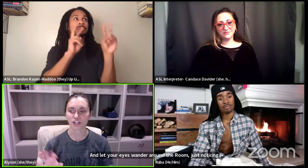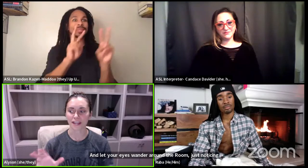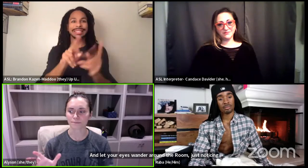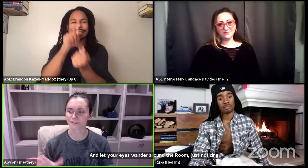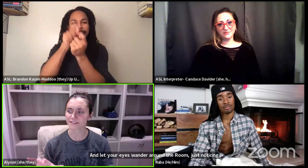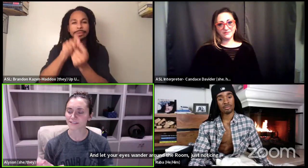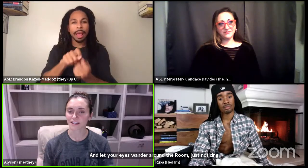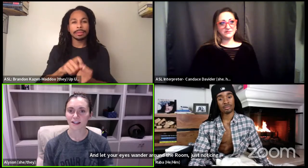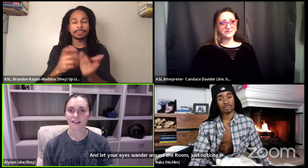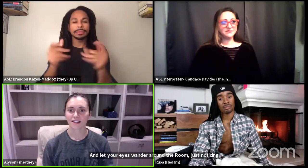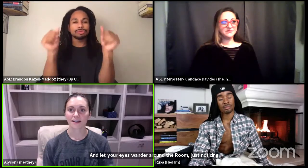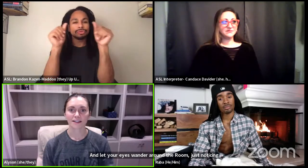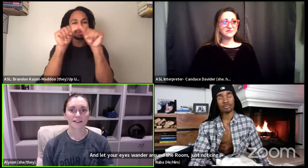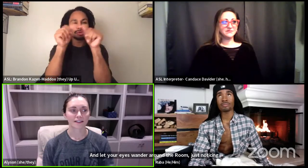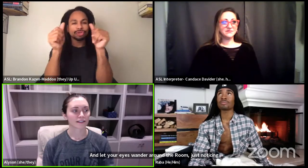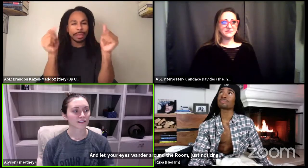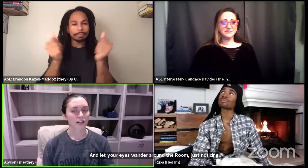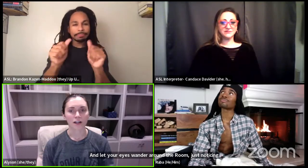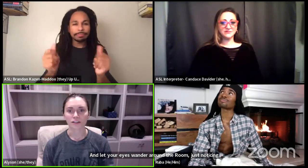Some shapes,